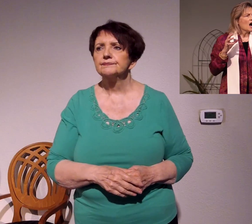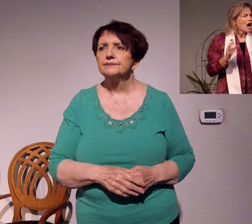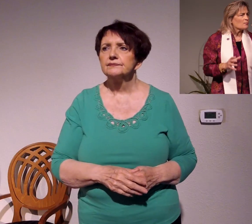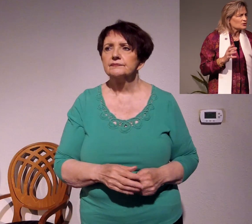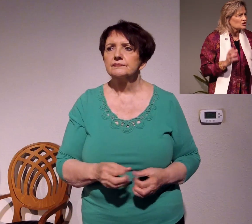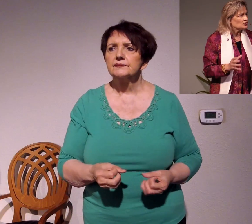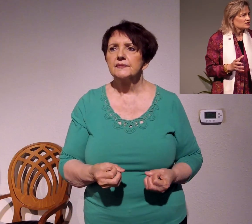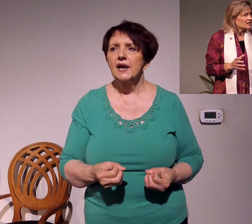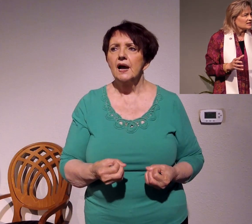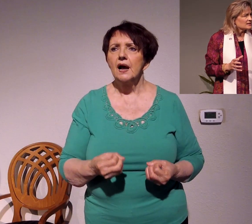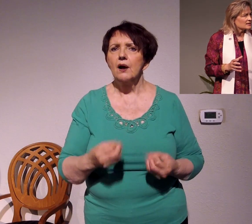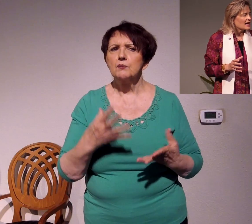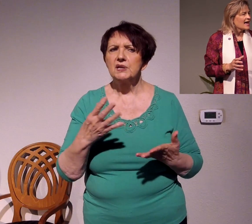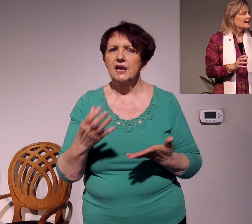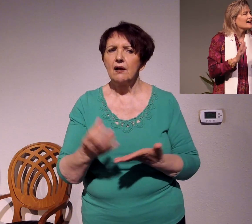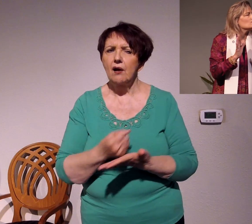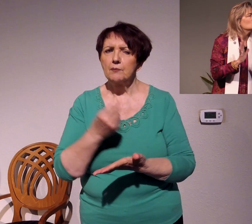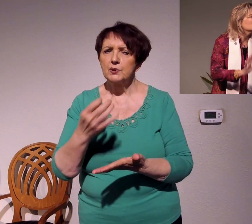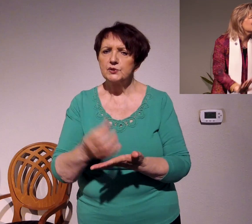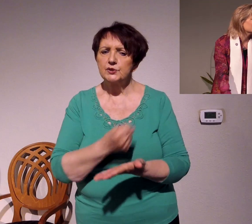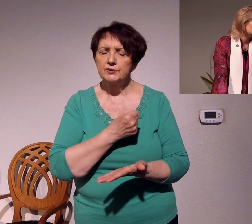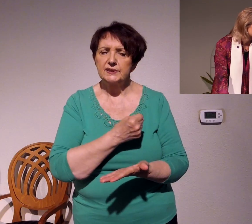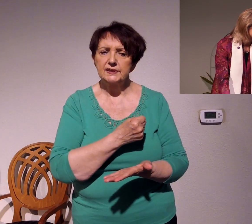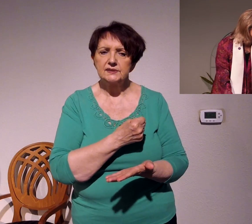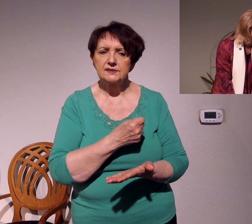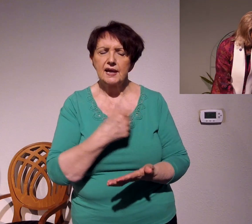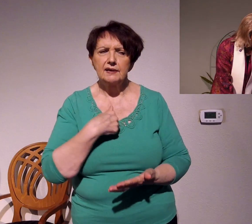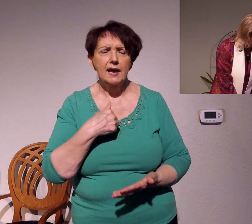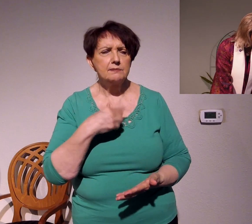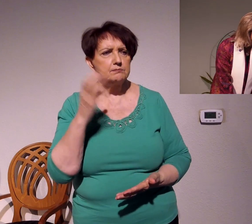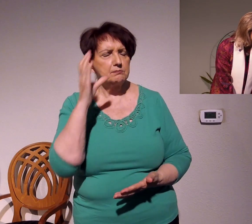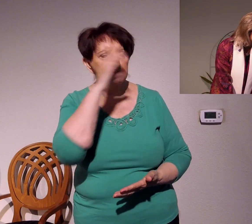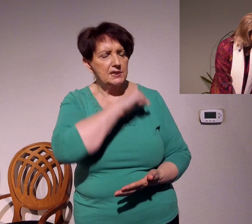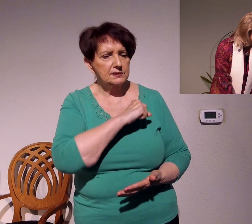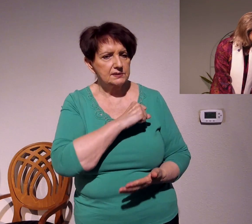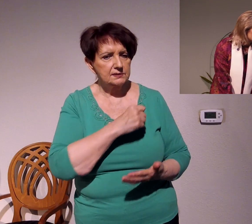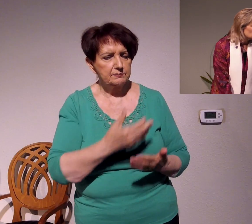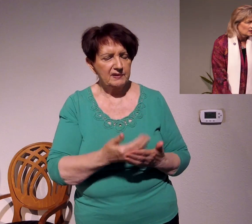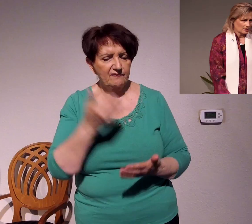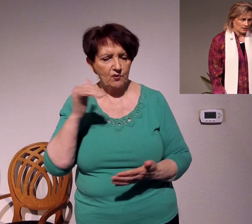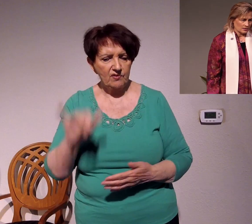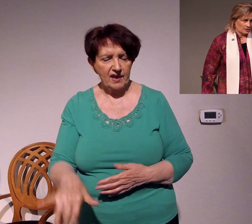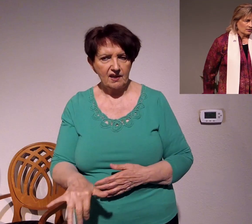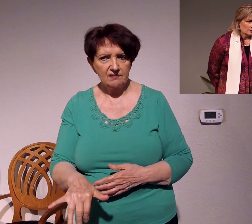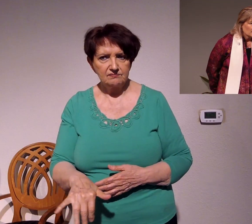many opportunities had I missed before then